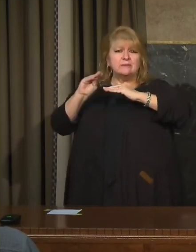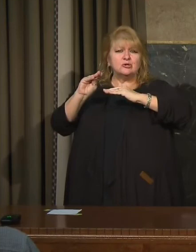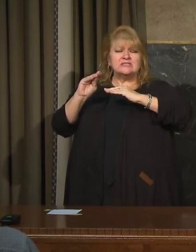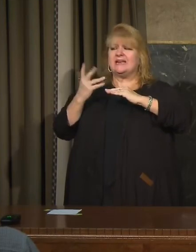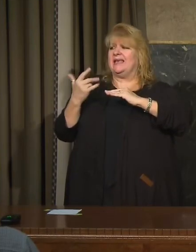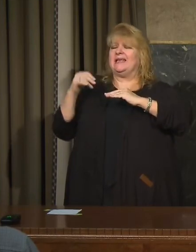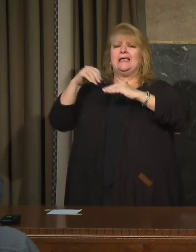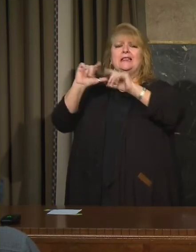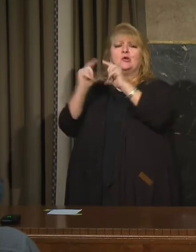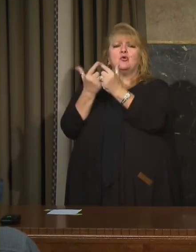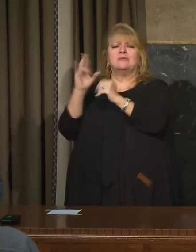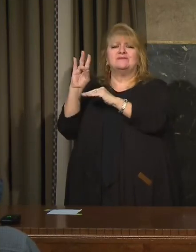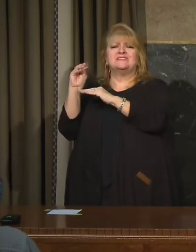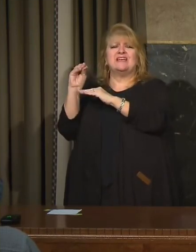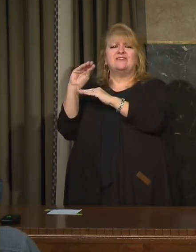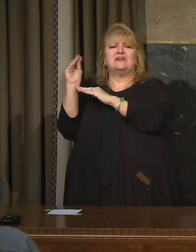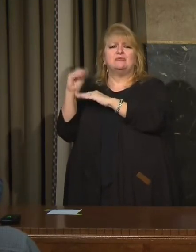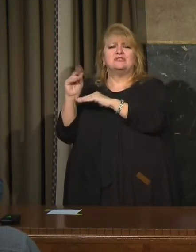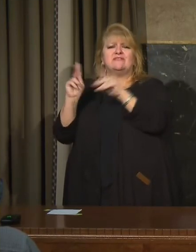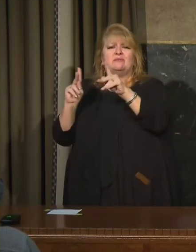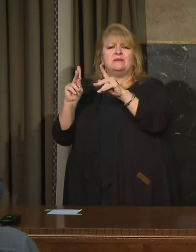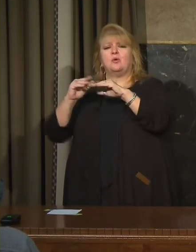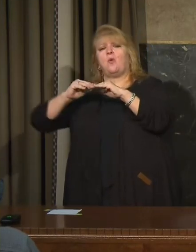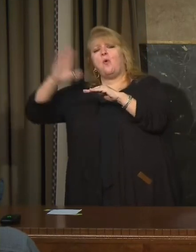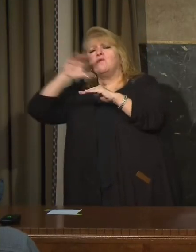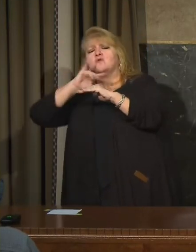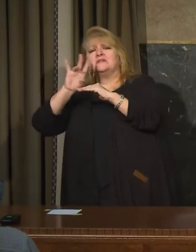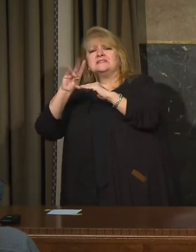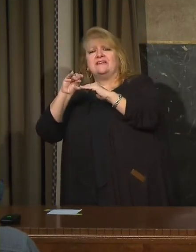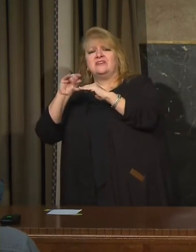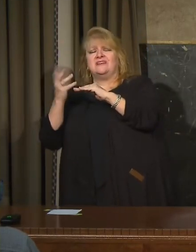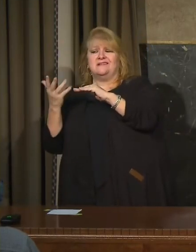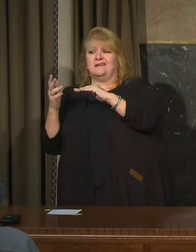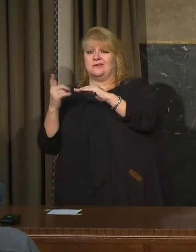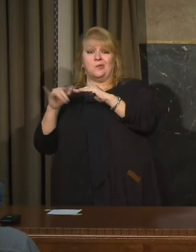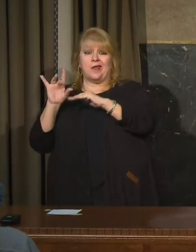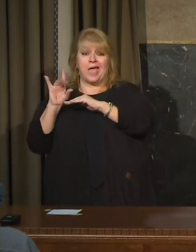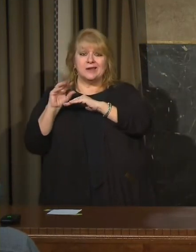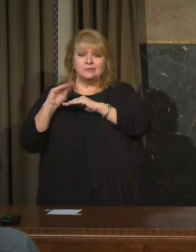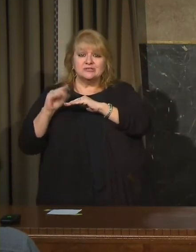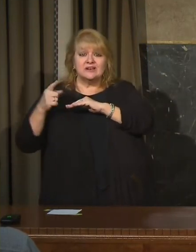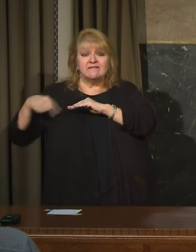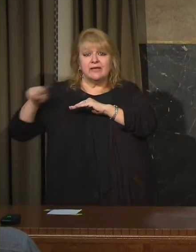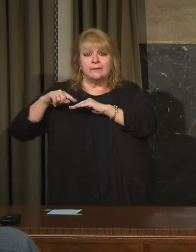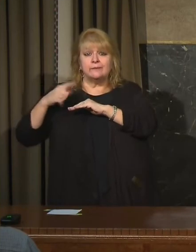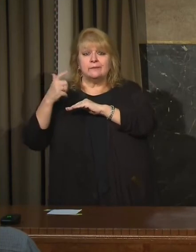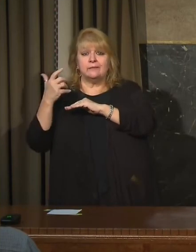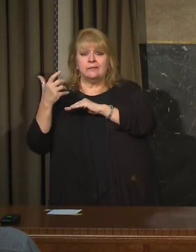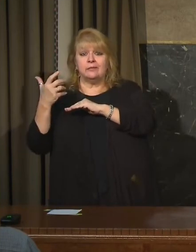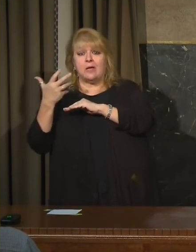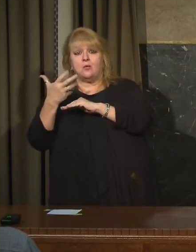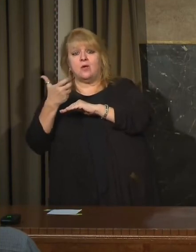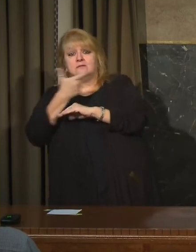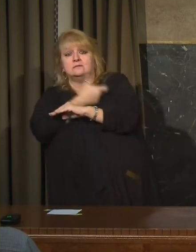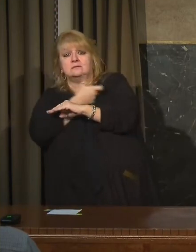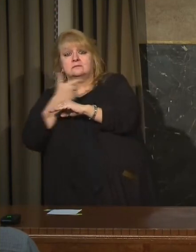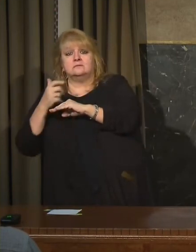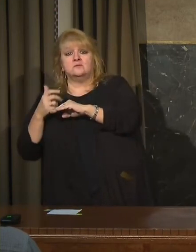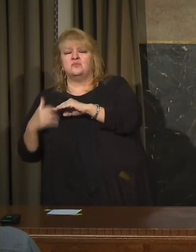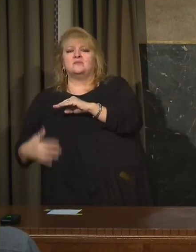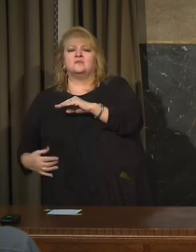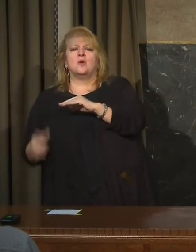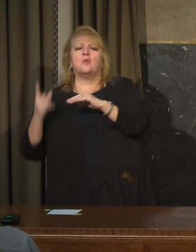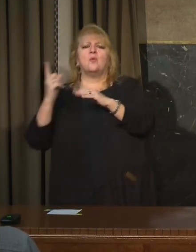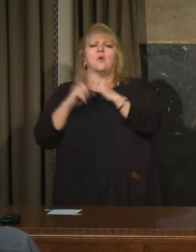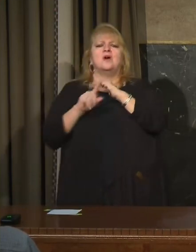there, I don't have a clear sense of what the overall plan is and whether there are goals or benchmarks the state is